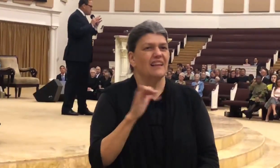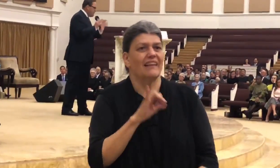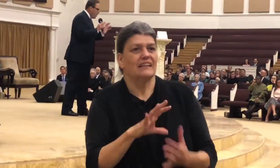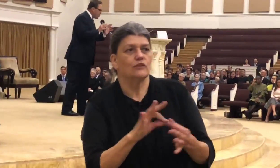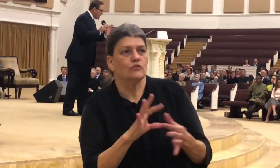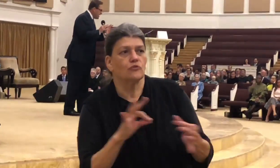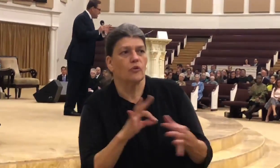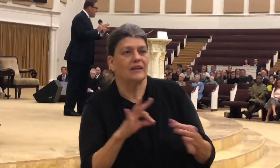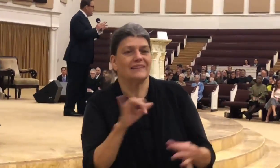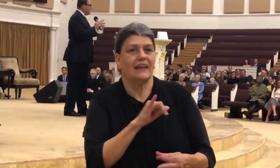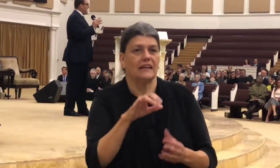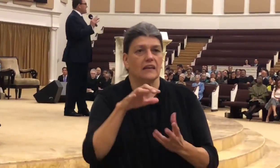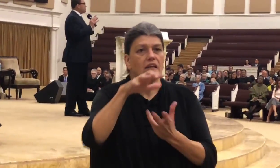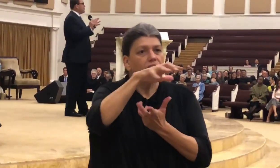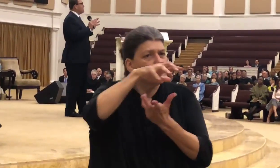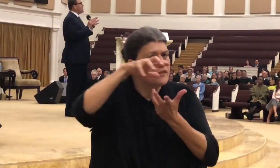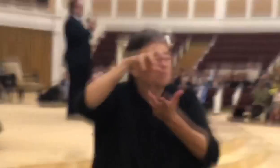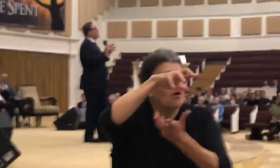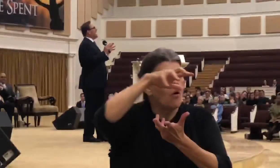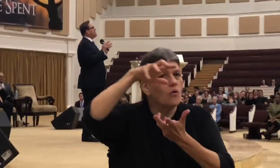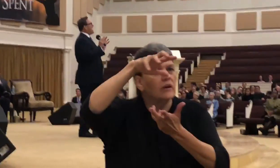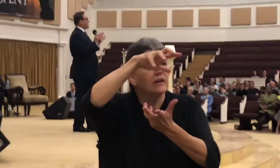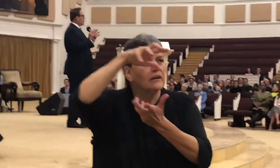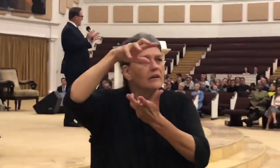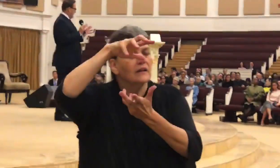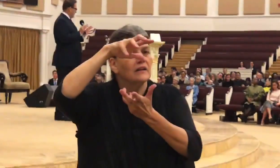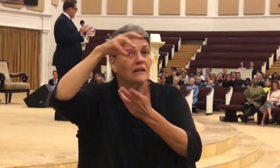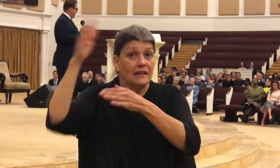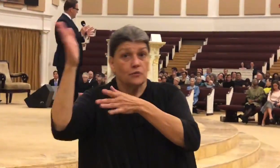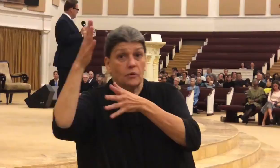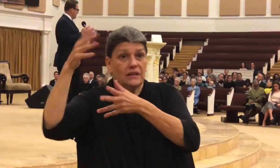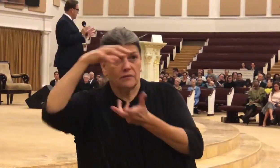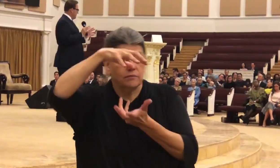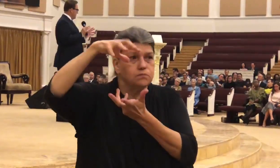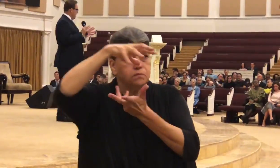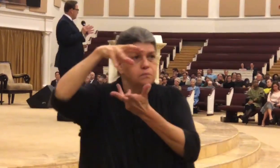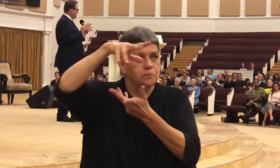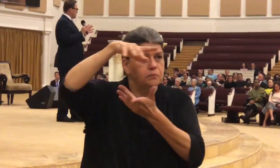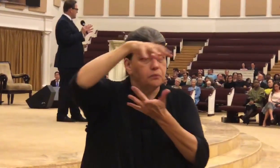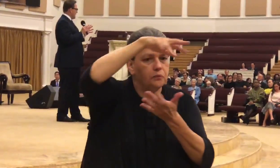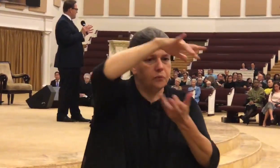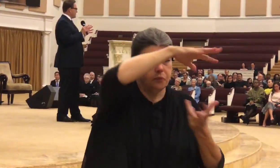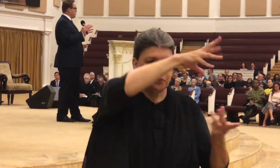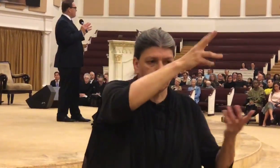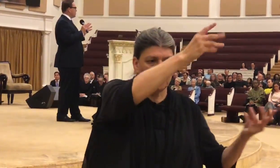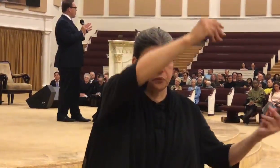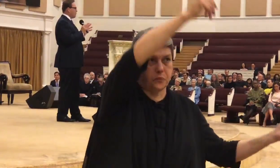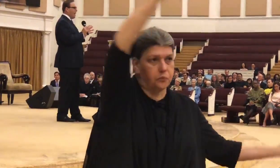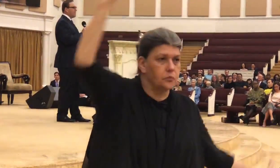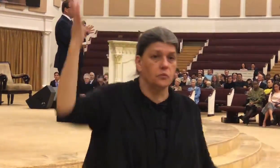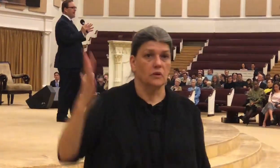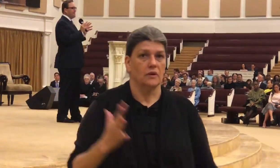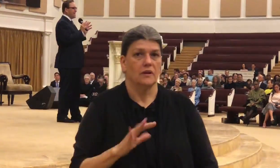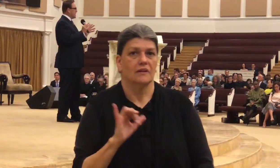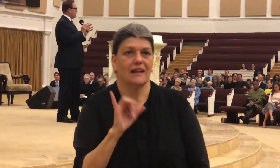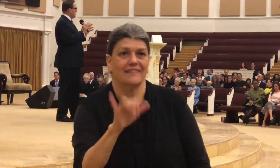the smoke that is driven away by the wind. I want you to get that picture of your problem and the enemy that